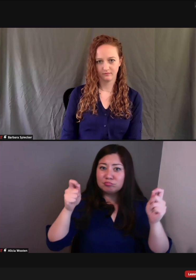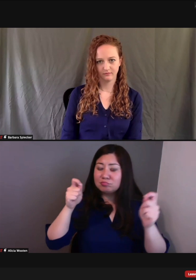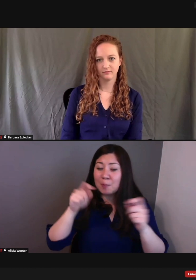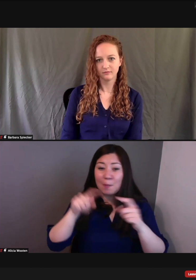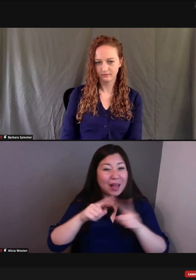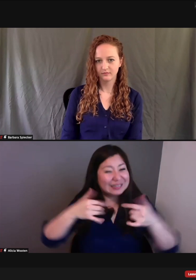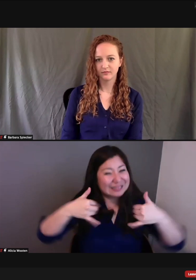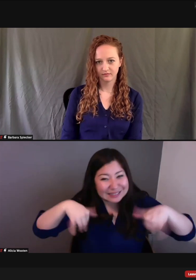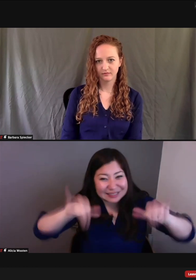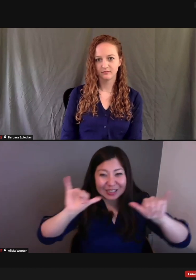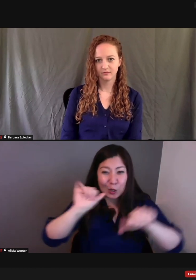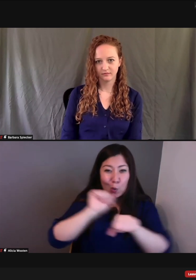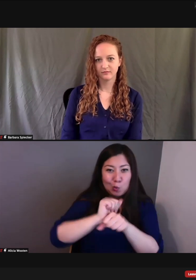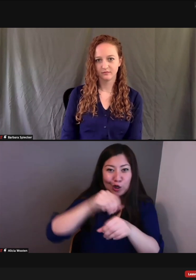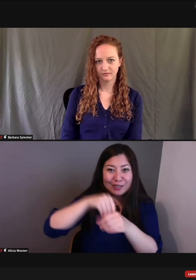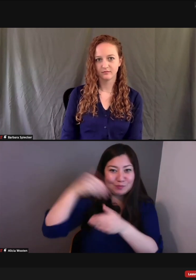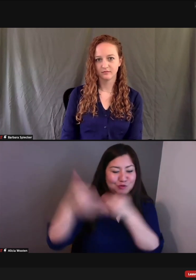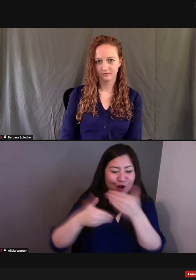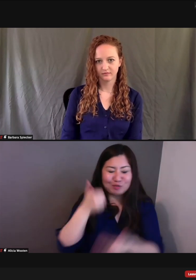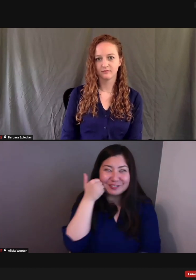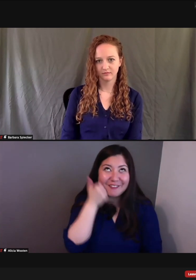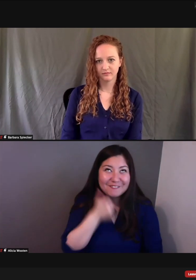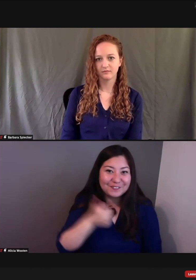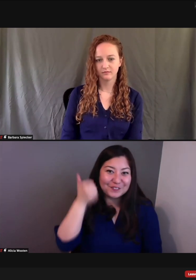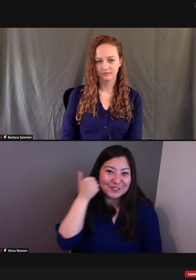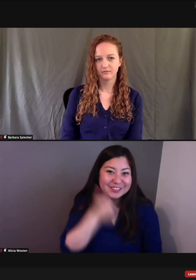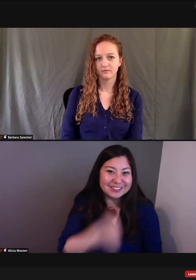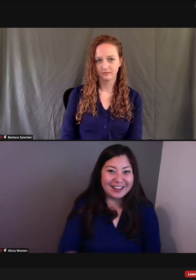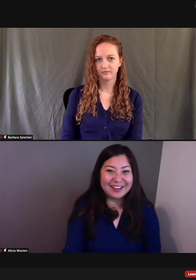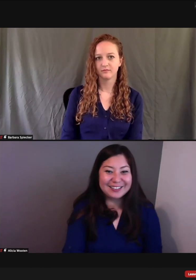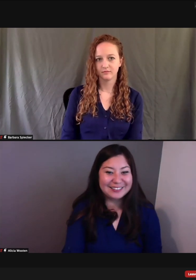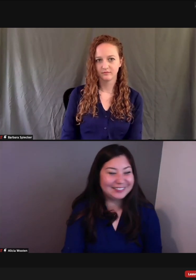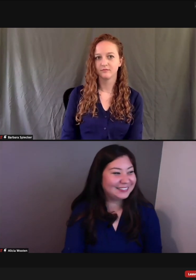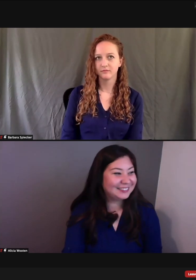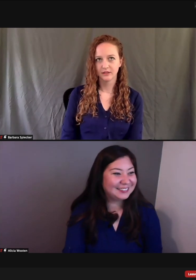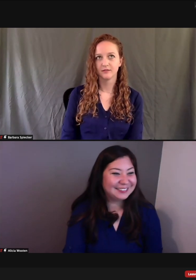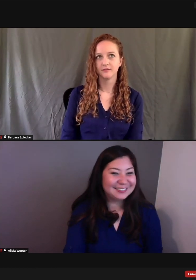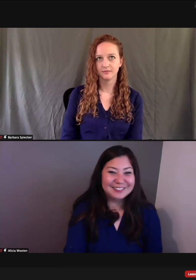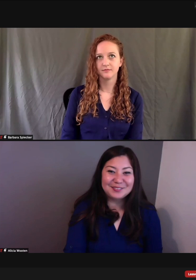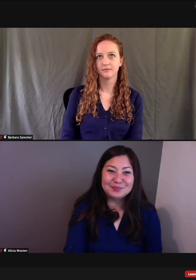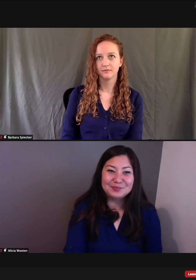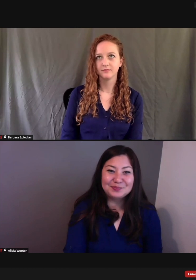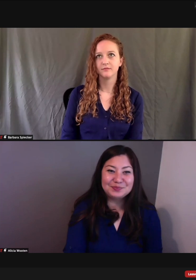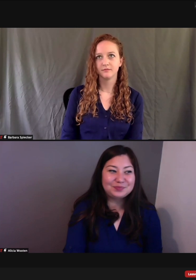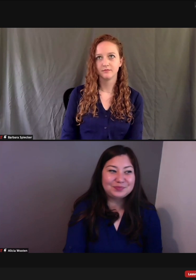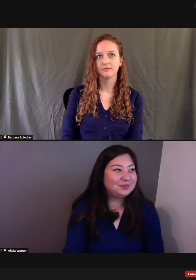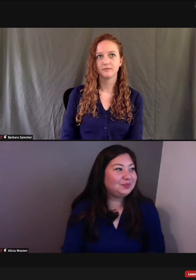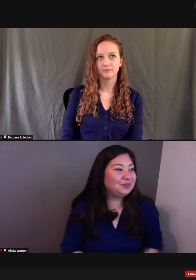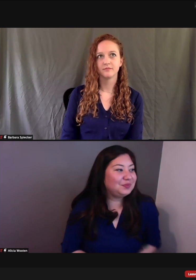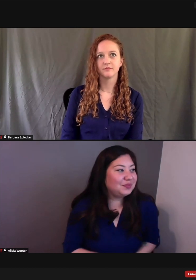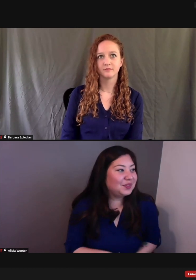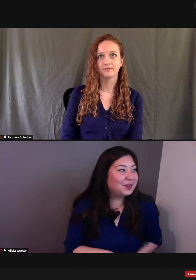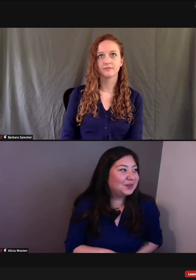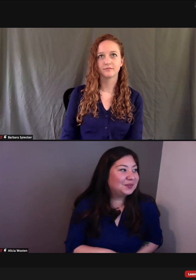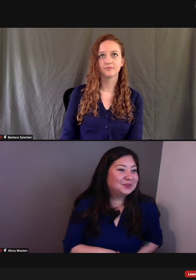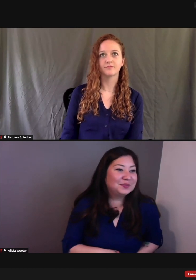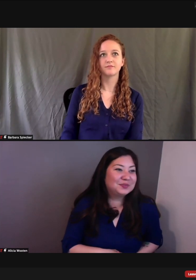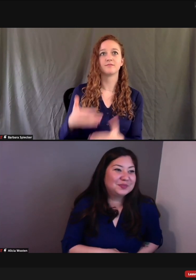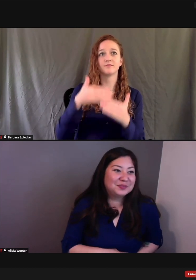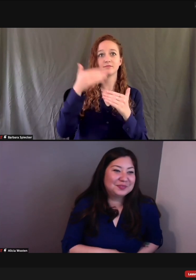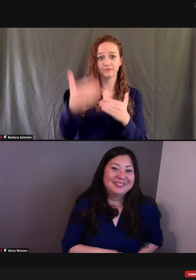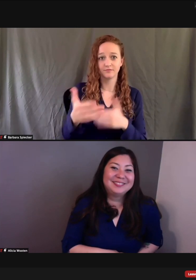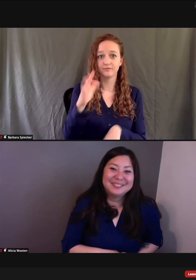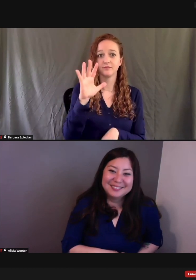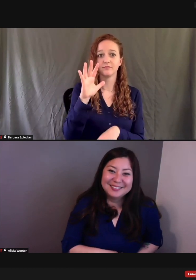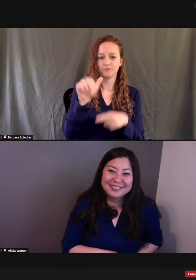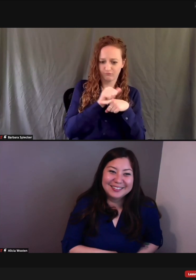put it out there equivalently, but we all have our own styles. So we have to learn whether something's new or you're just learning something